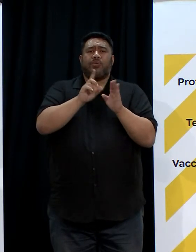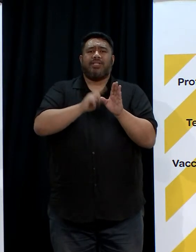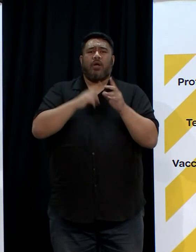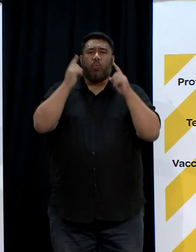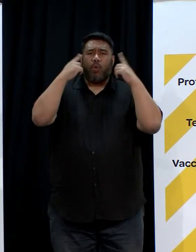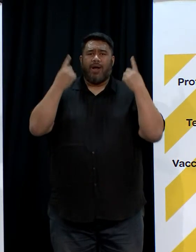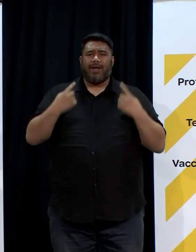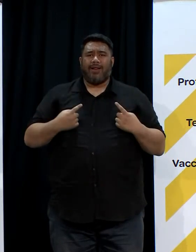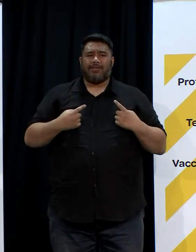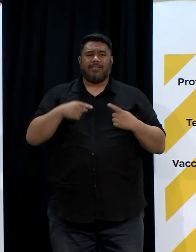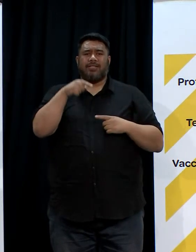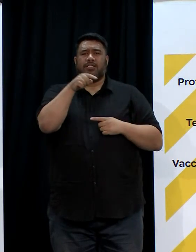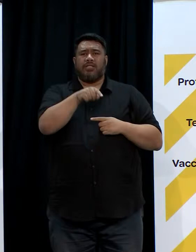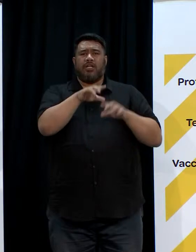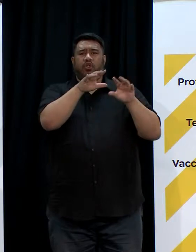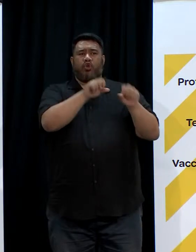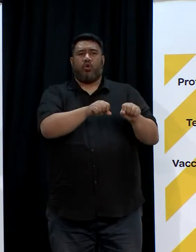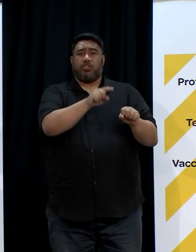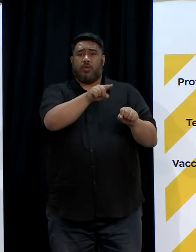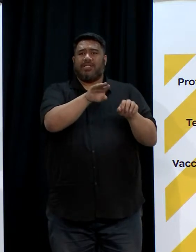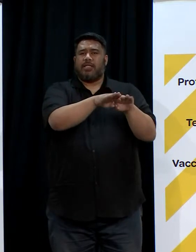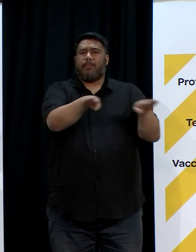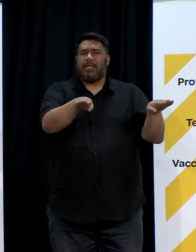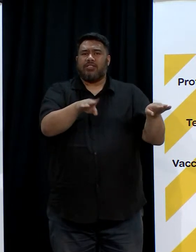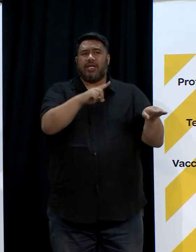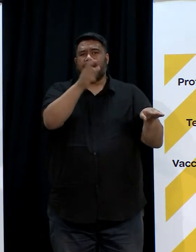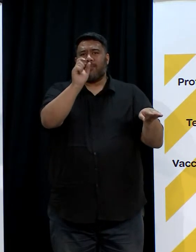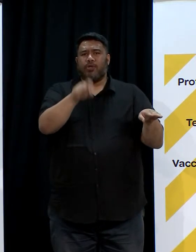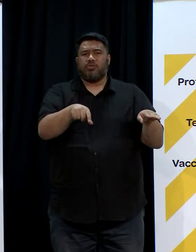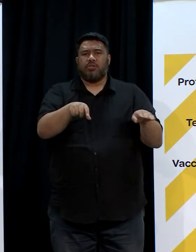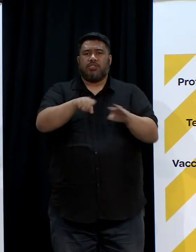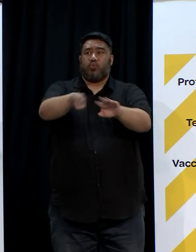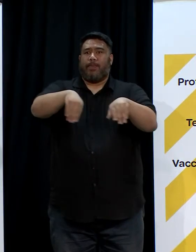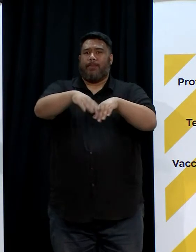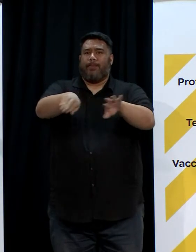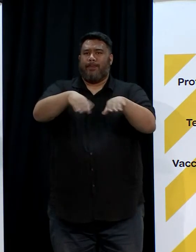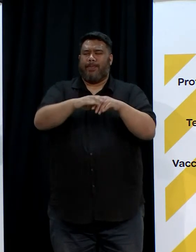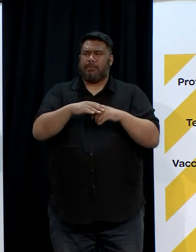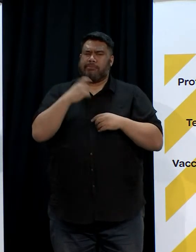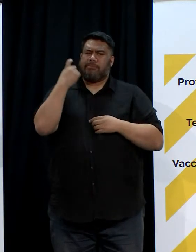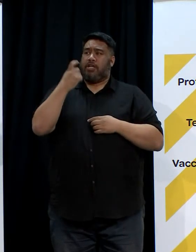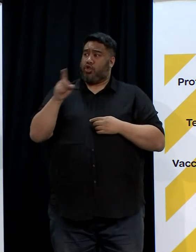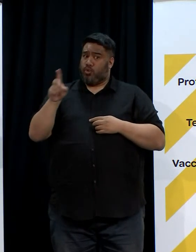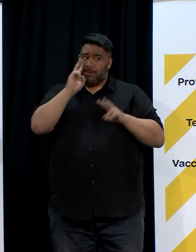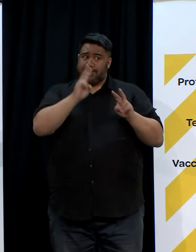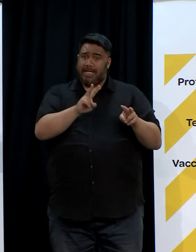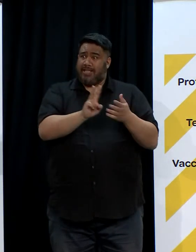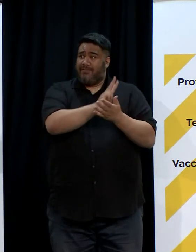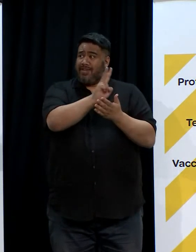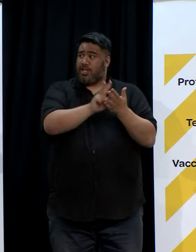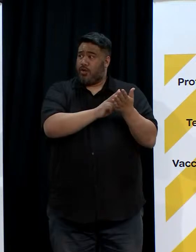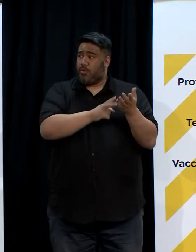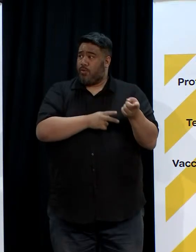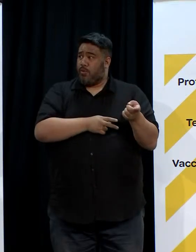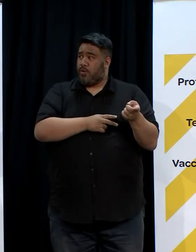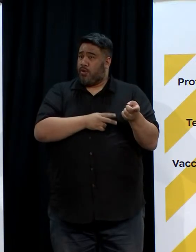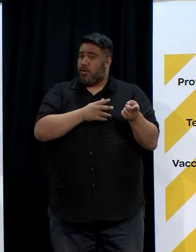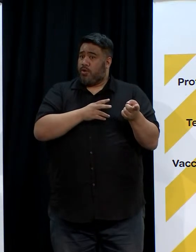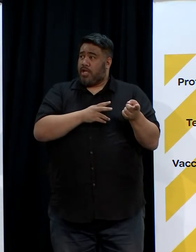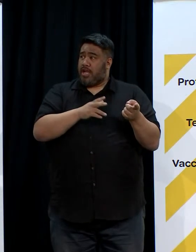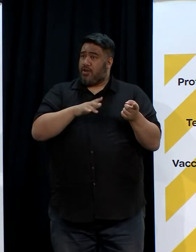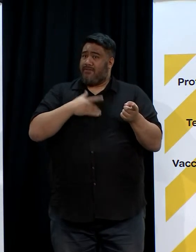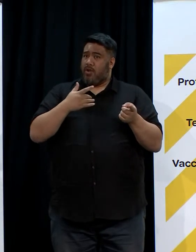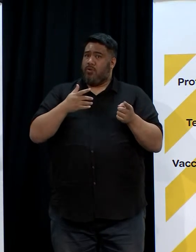but being at the beach, and then somebody else who was with her going for a swim. Do you think, have you seen that video, and do you think that there were any level